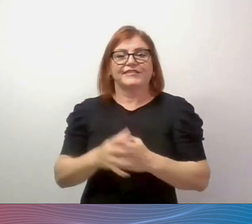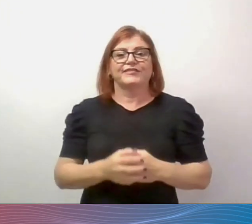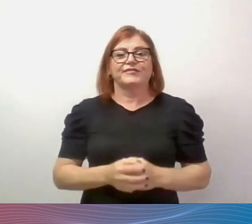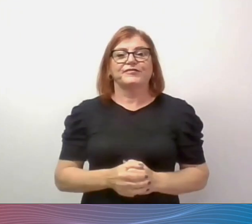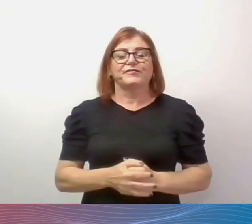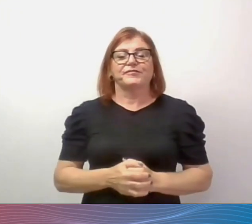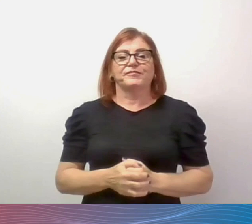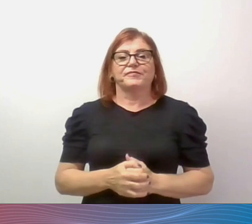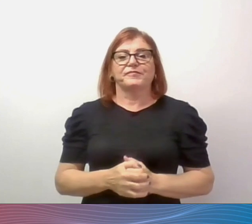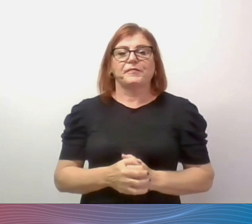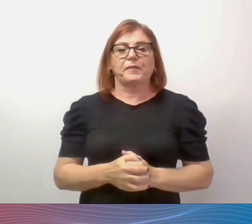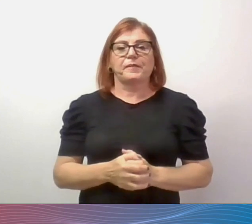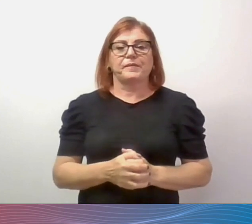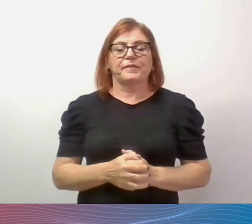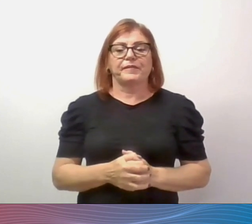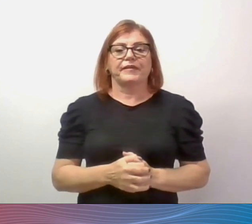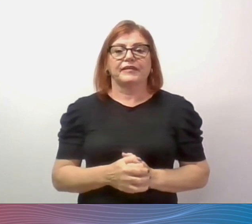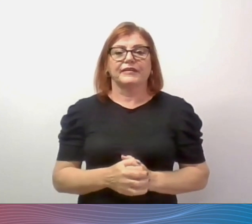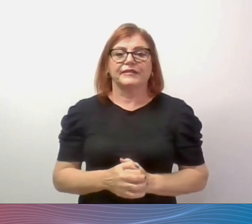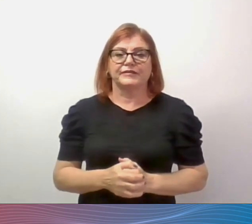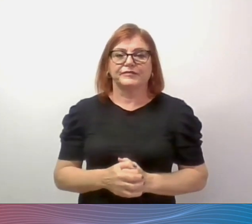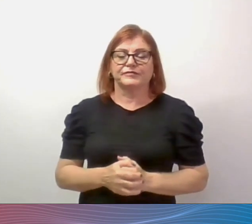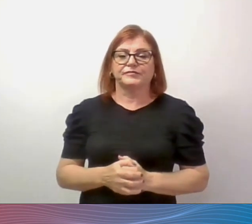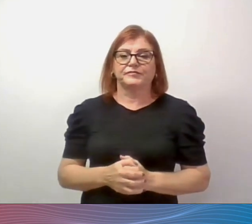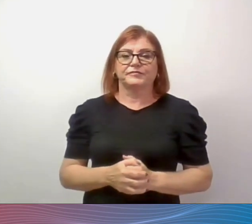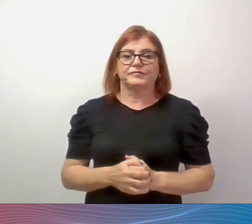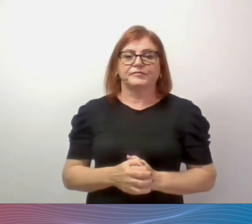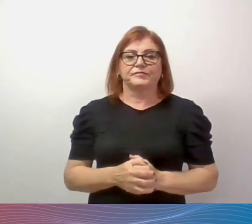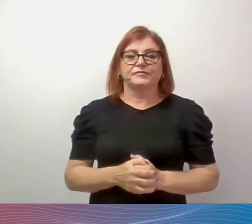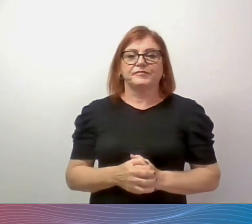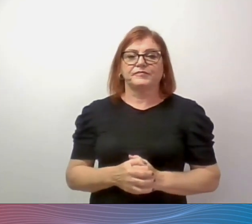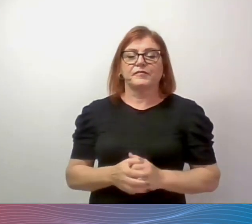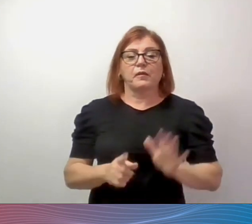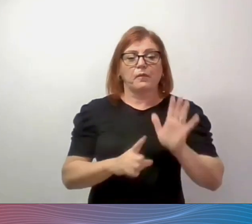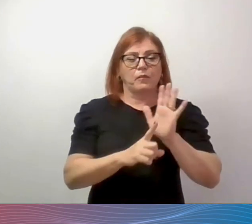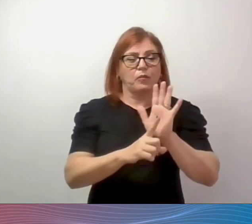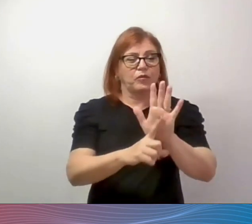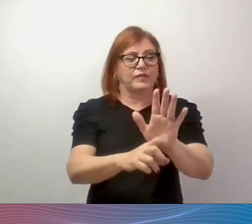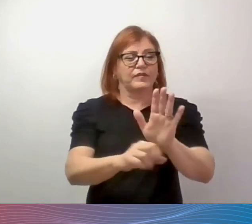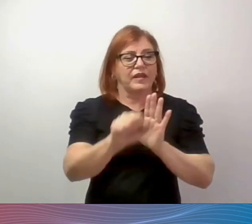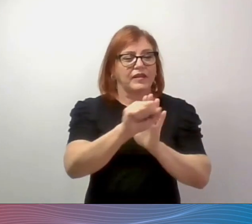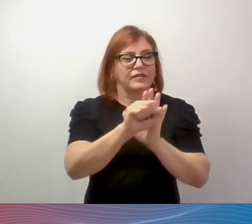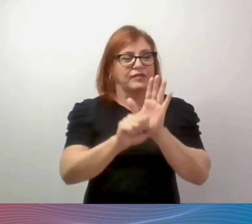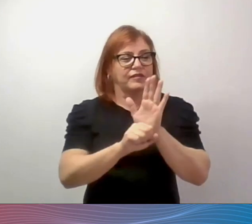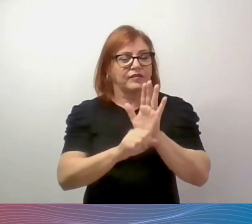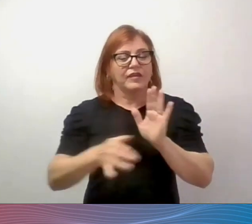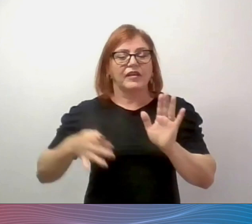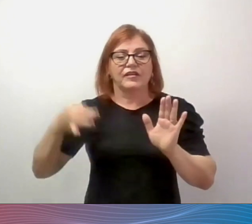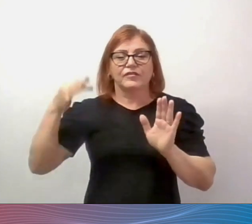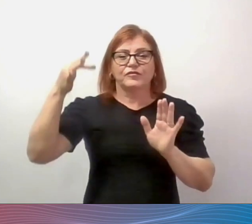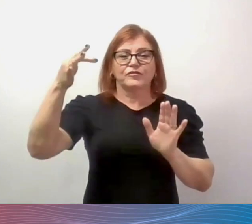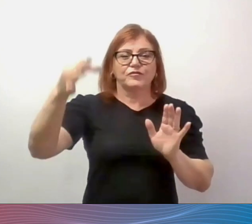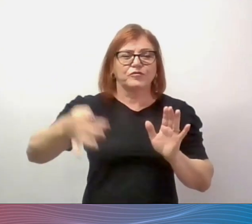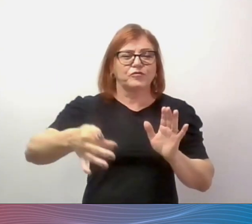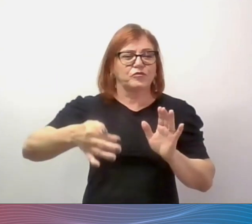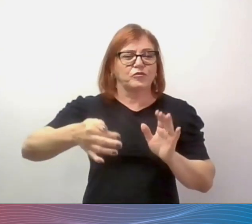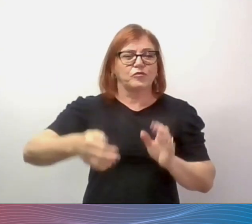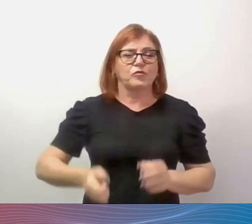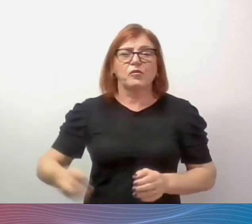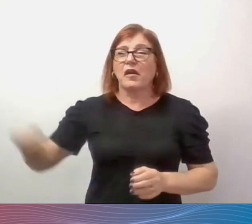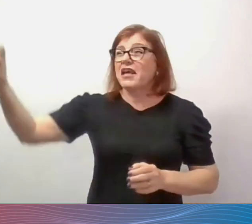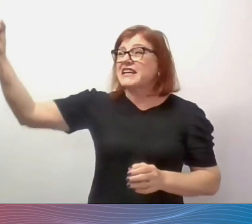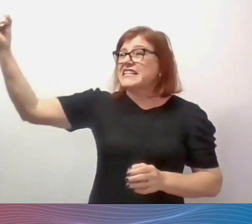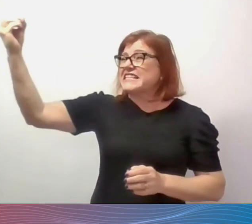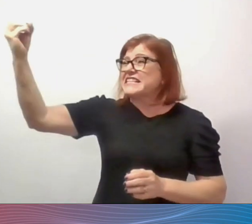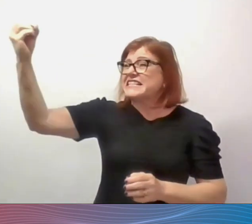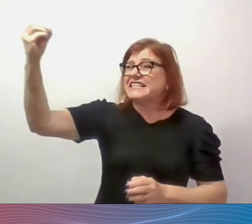in Christ Jesus. Para mostrar nos séculos vindouros a suprema grandeza da sua graça. That in the